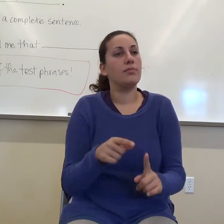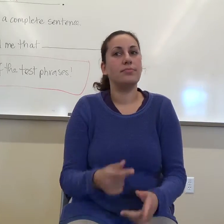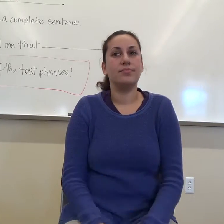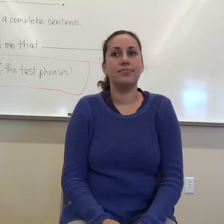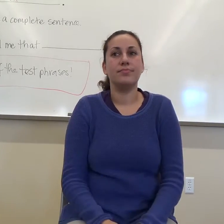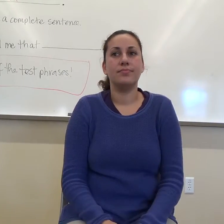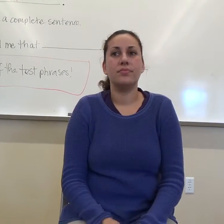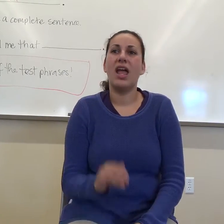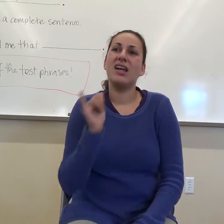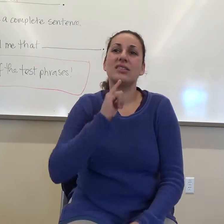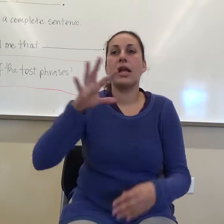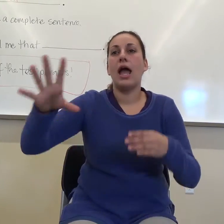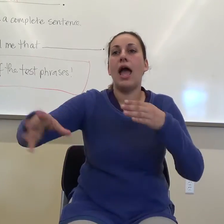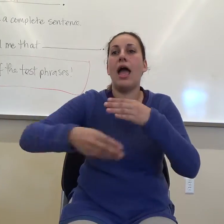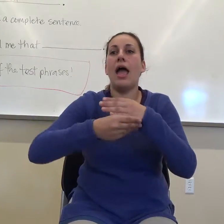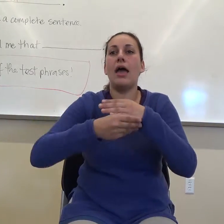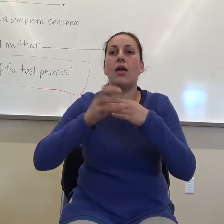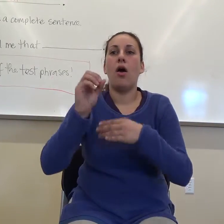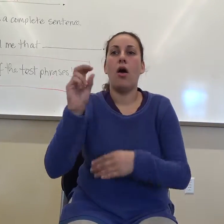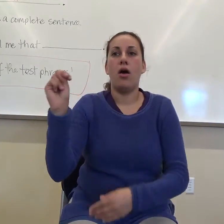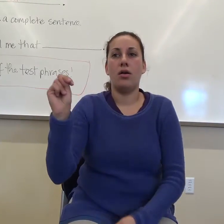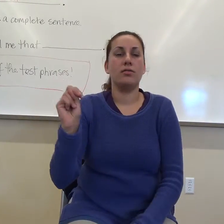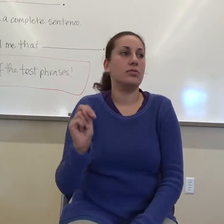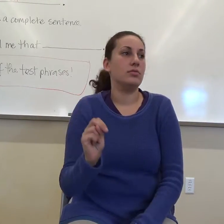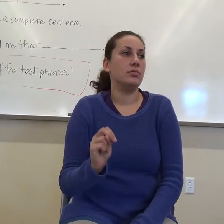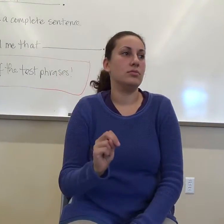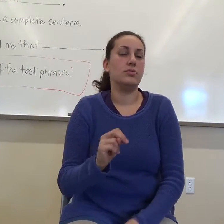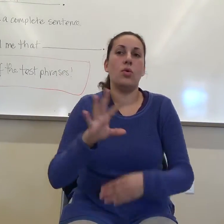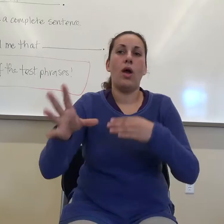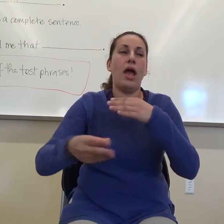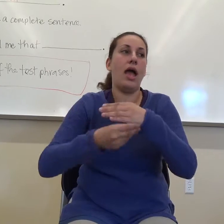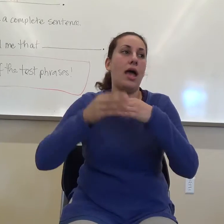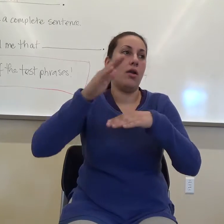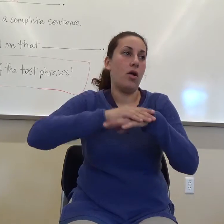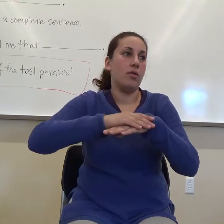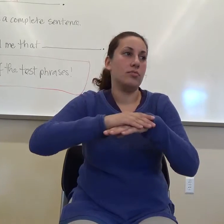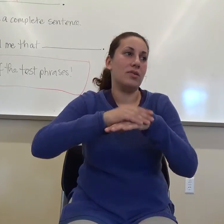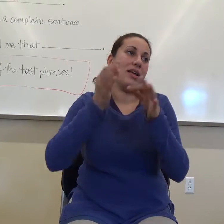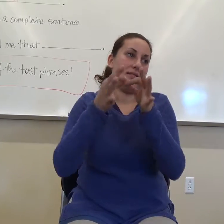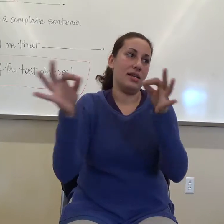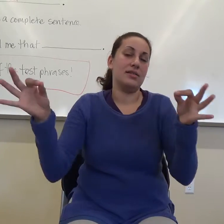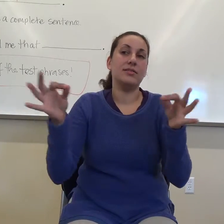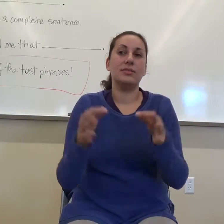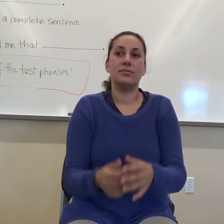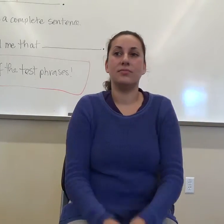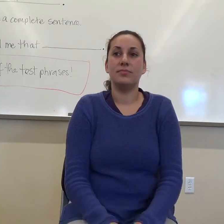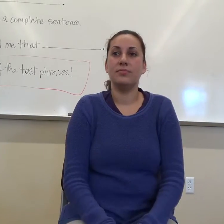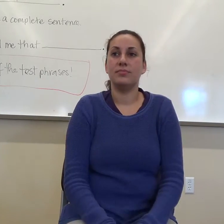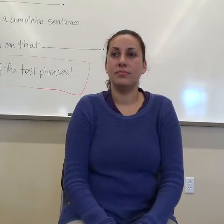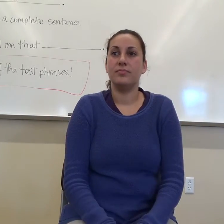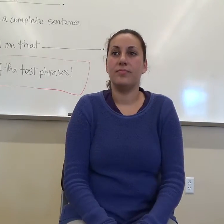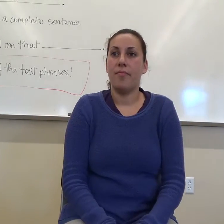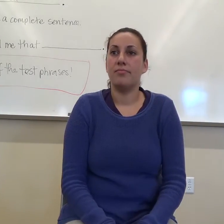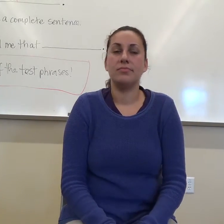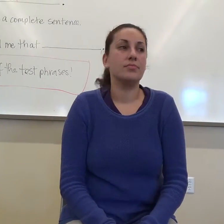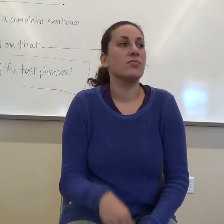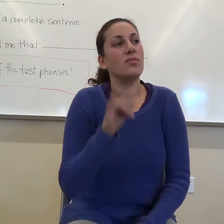it's an add-on. And believe it or not, in our reading, I know it's a little bit different from what we teach in writing. This